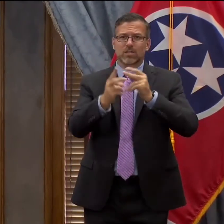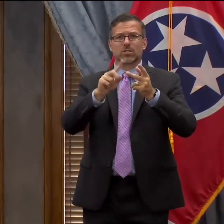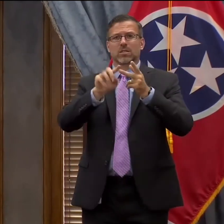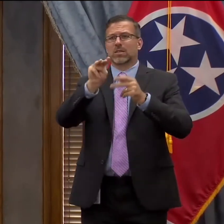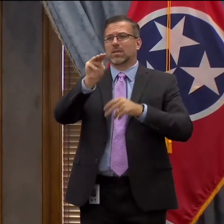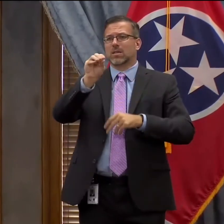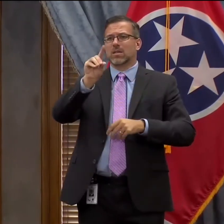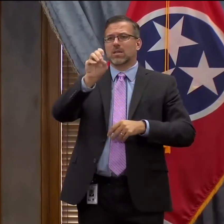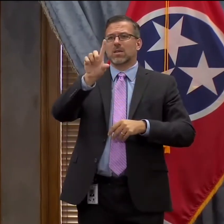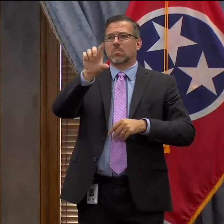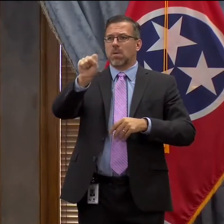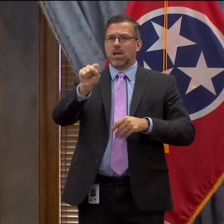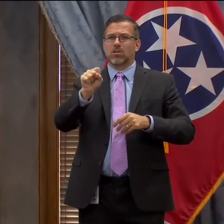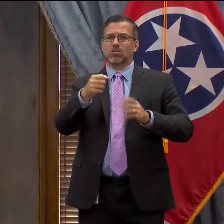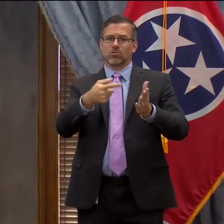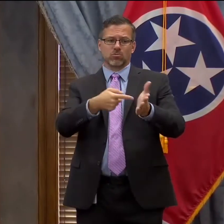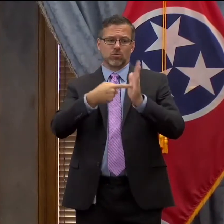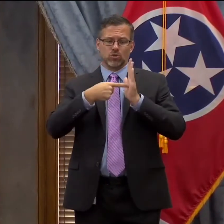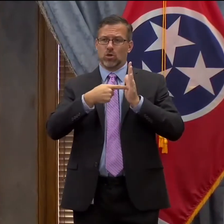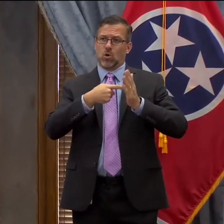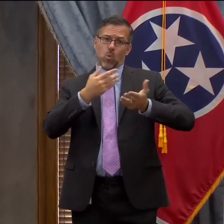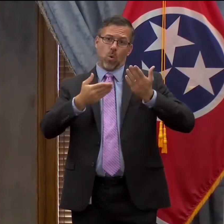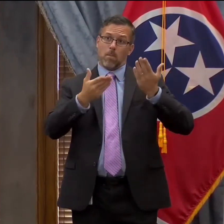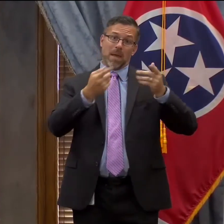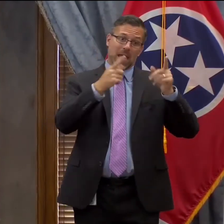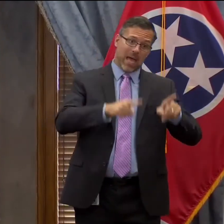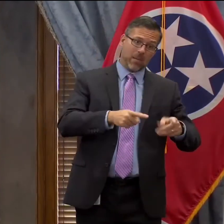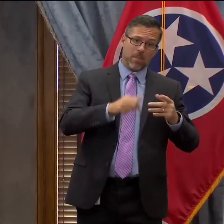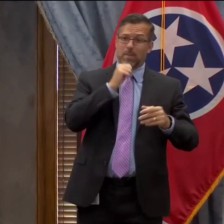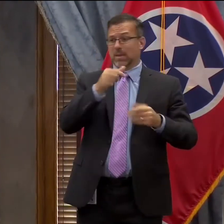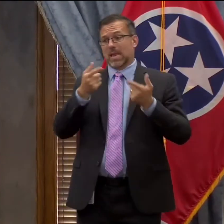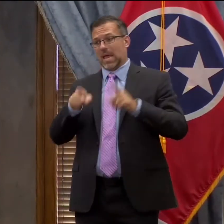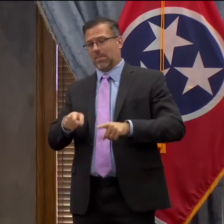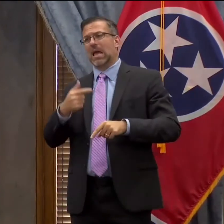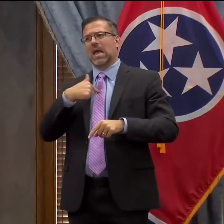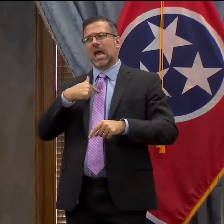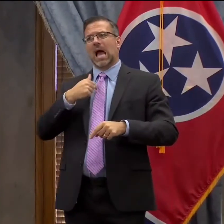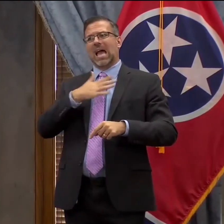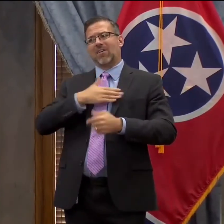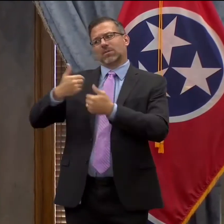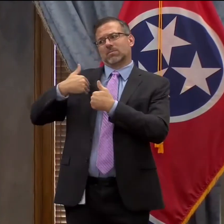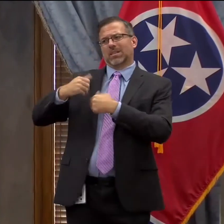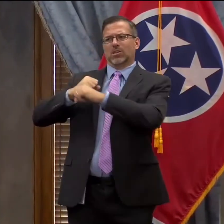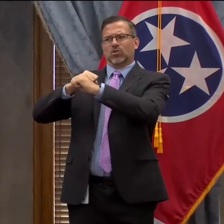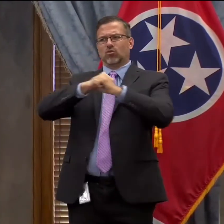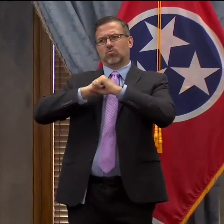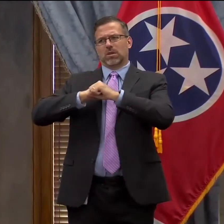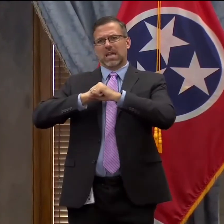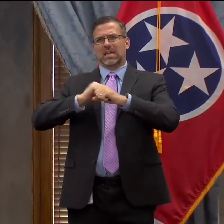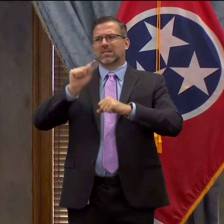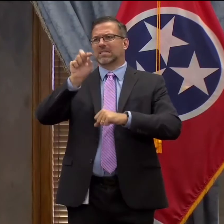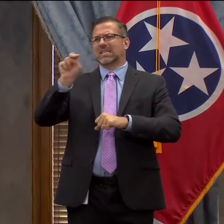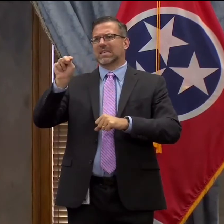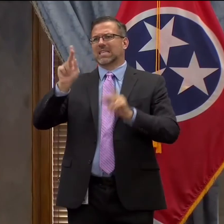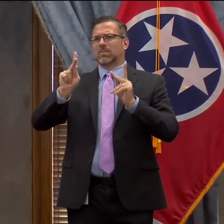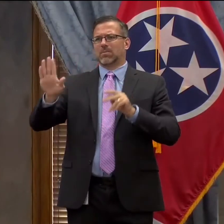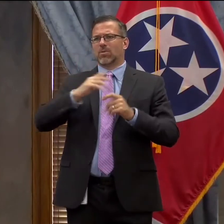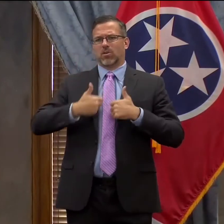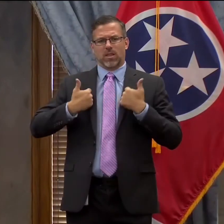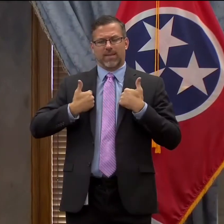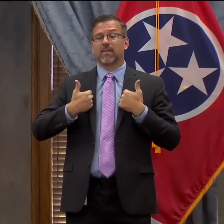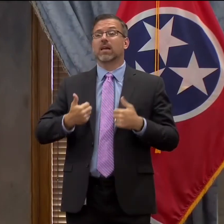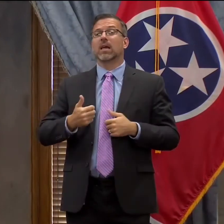may or may not happen. And I had a responsibility to protect the lives of Tennesseans in that. And I made decisions as a result of